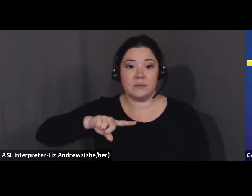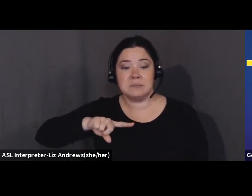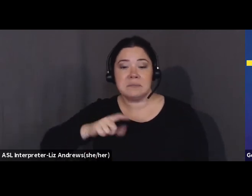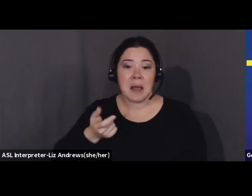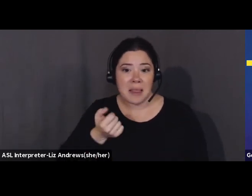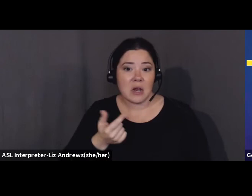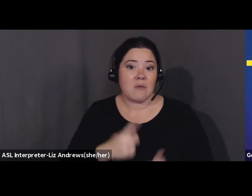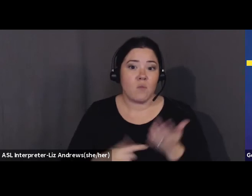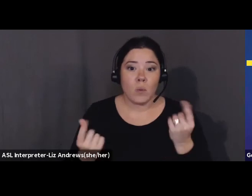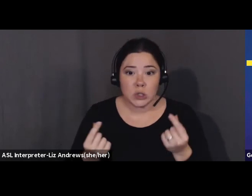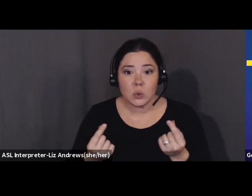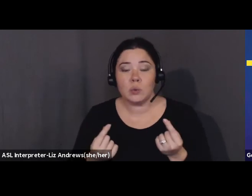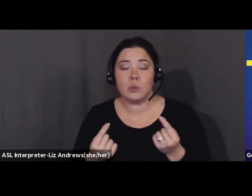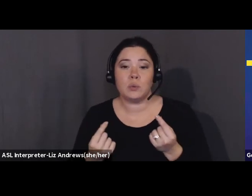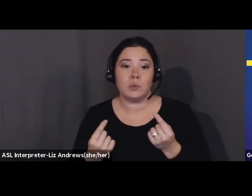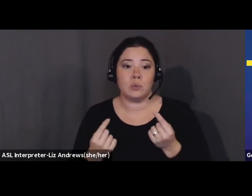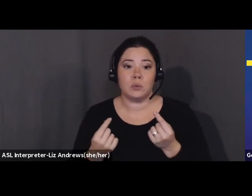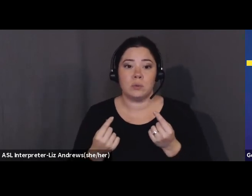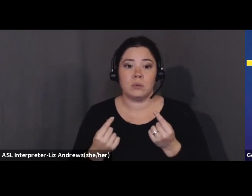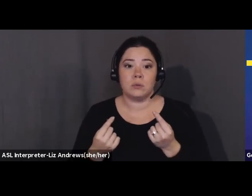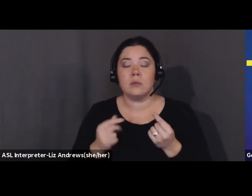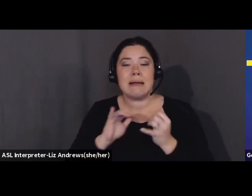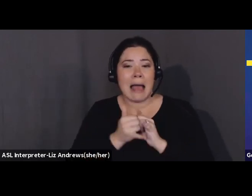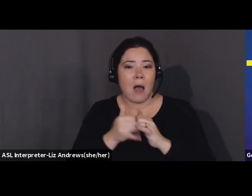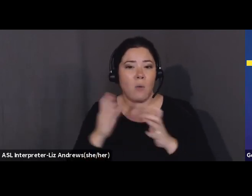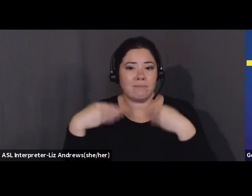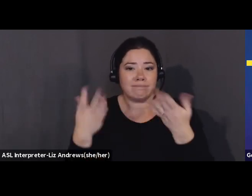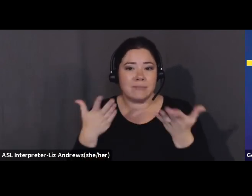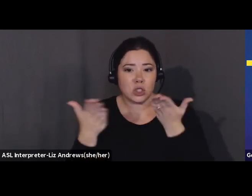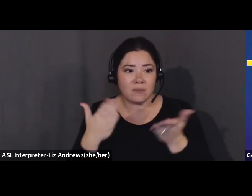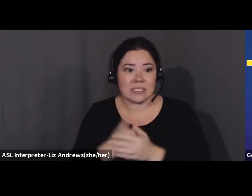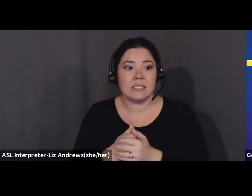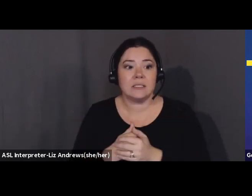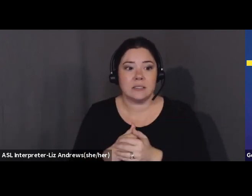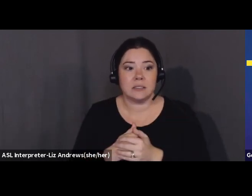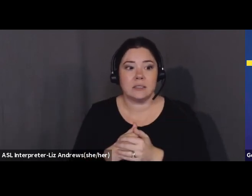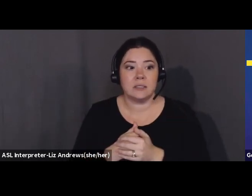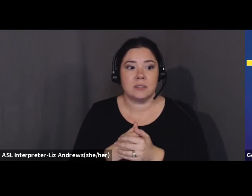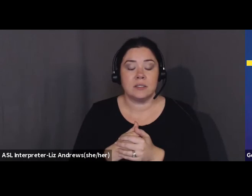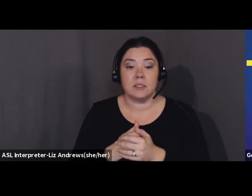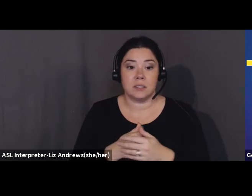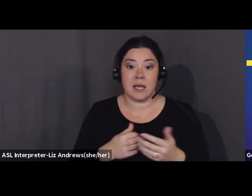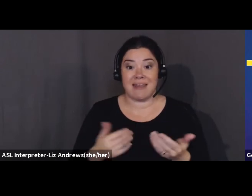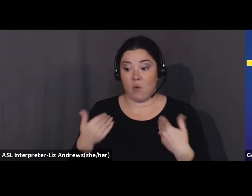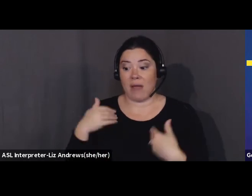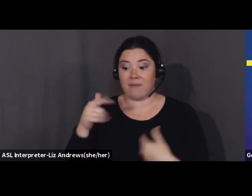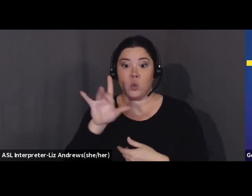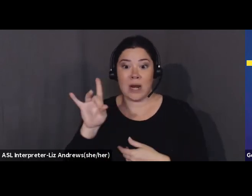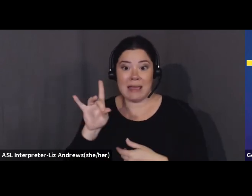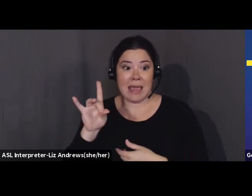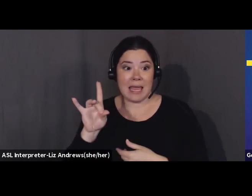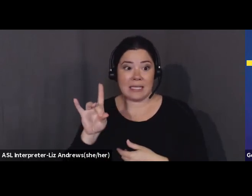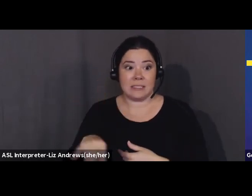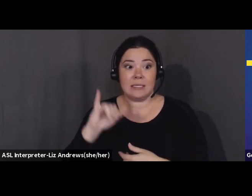and how we do services. So we are one of the 28 ILCs in California. Of course, we do the